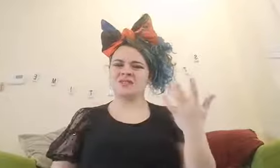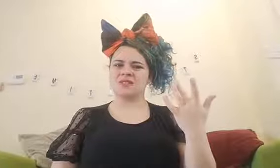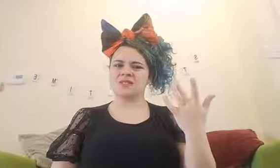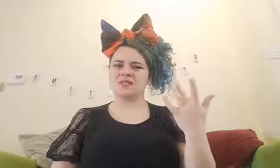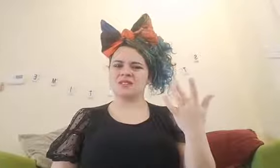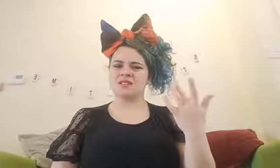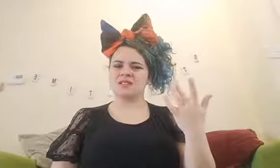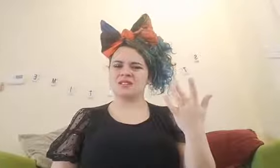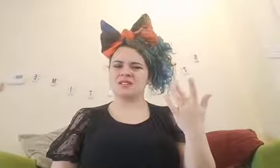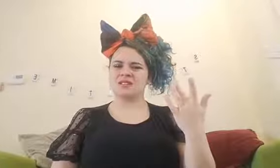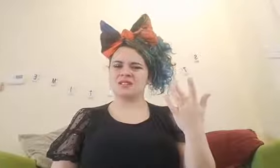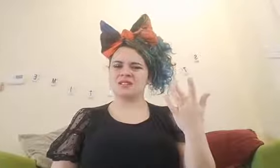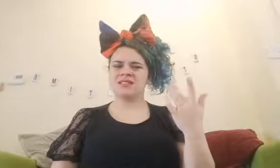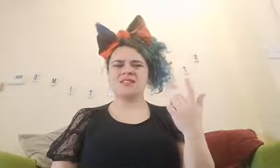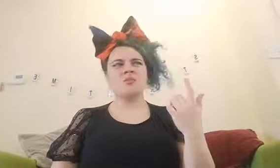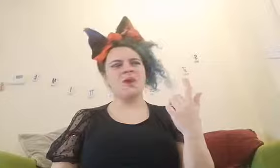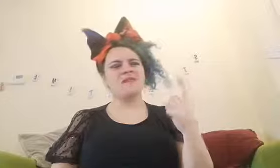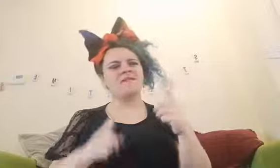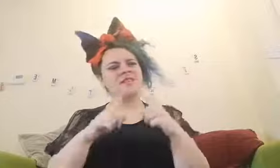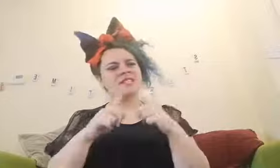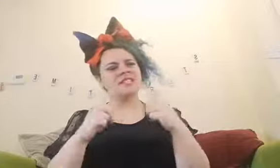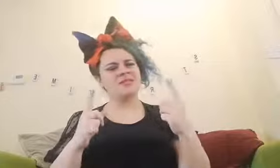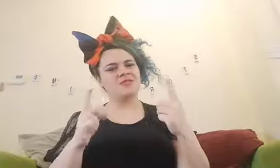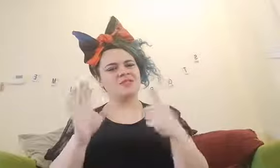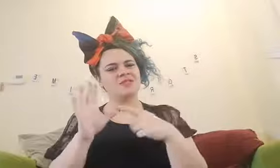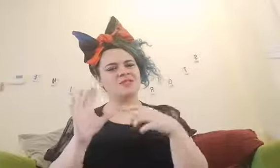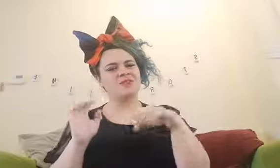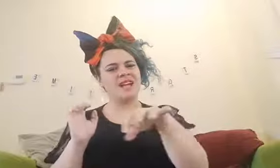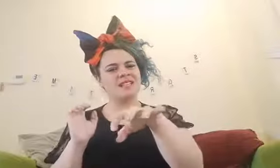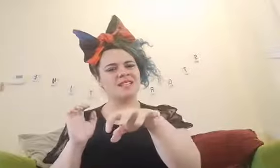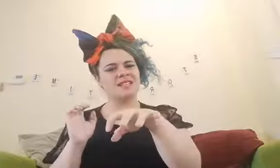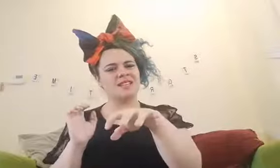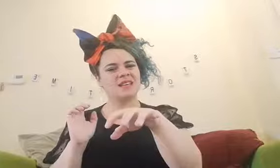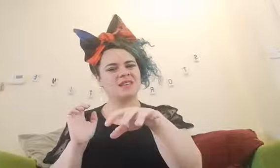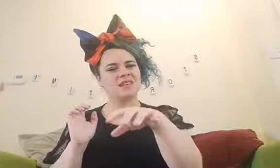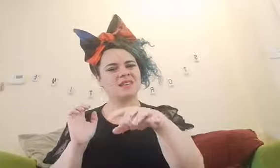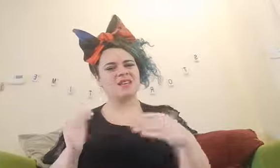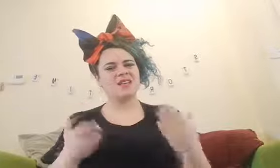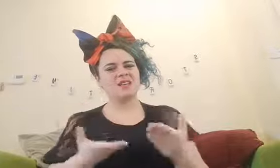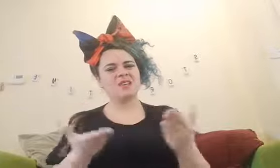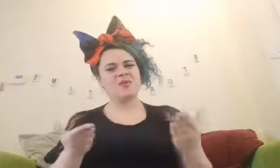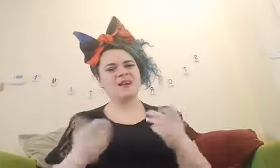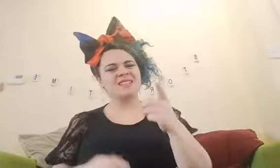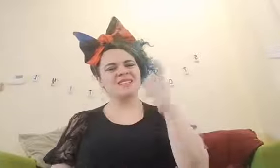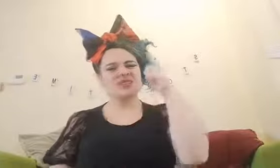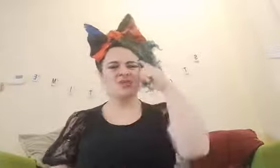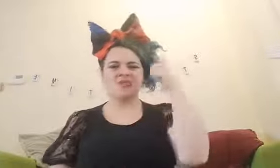Turtle lives somewhere very different to Anansi. Where do you